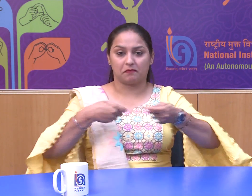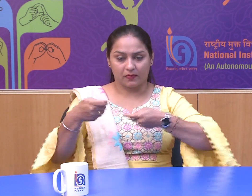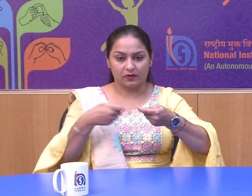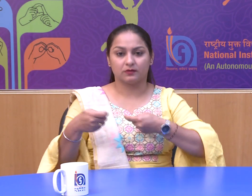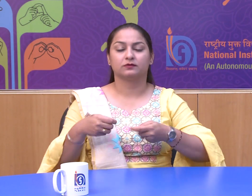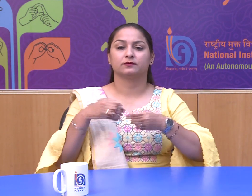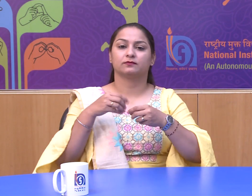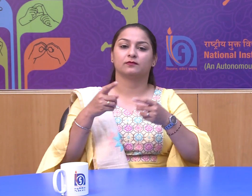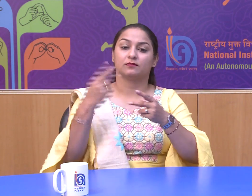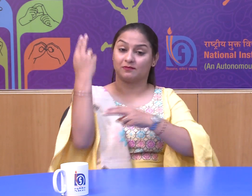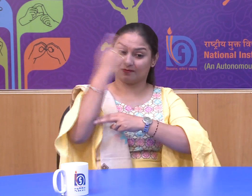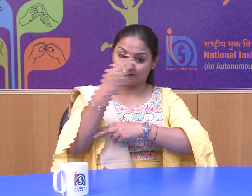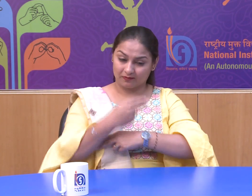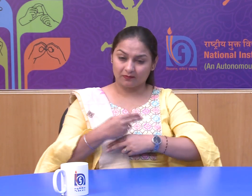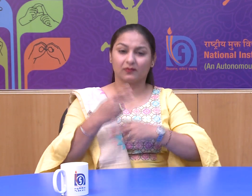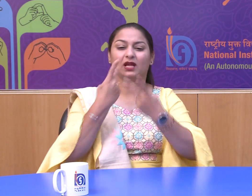patronized art as well as literature.